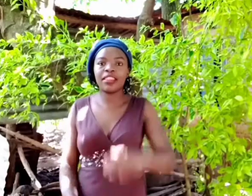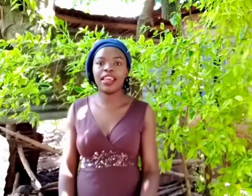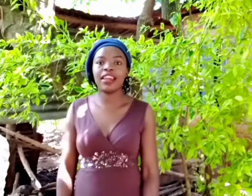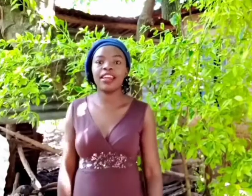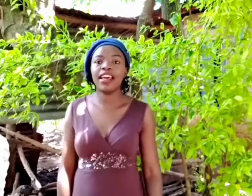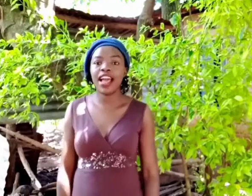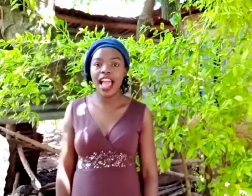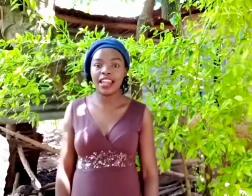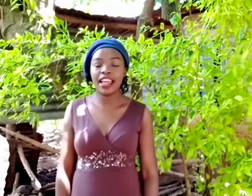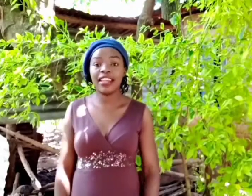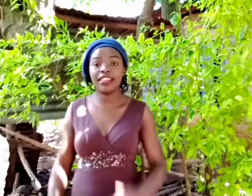then underneath,